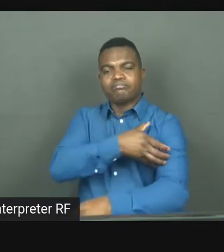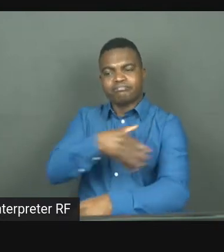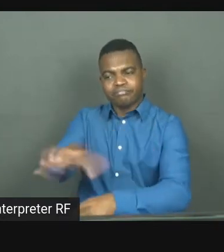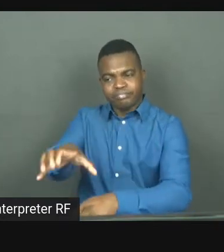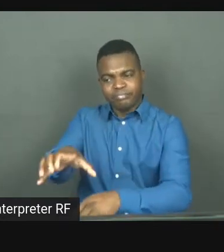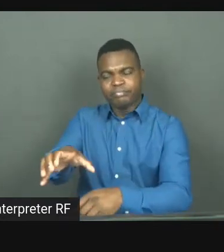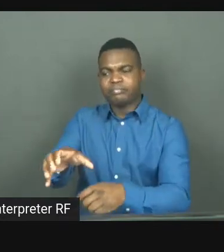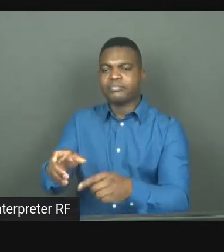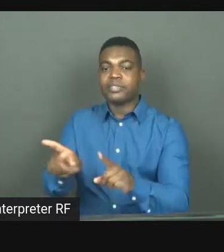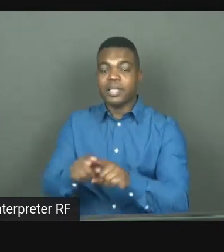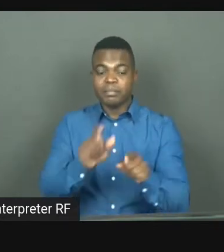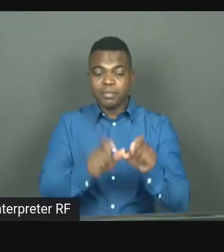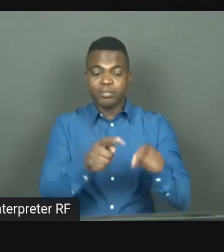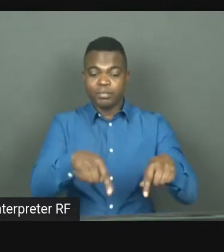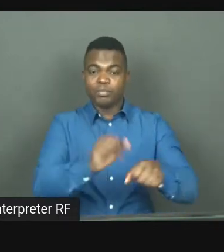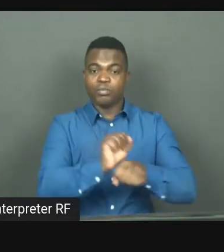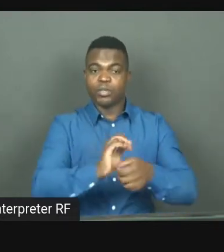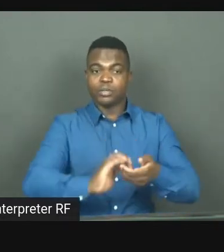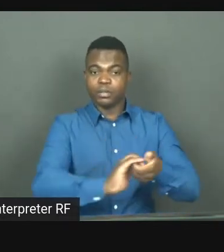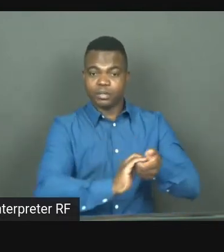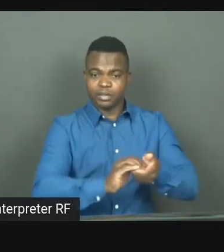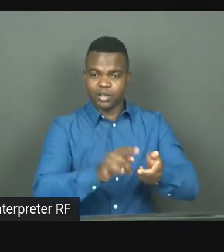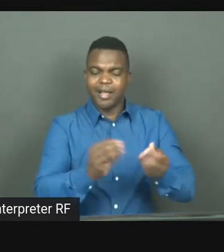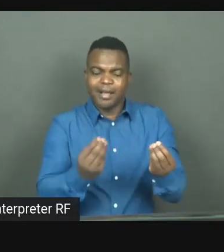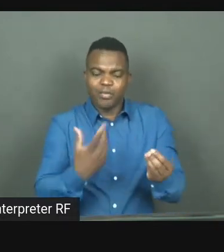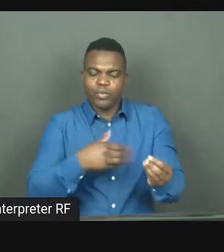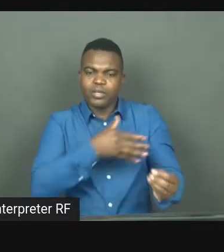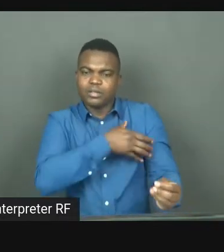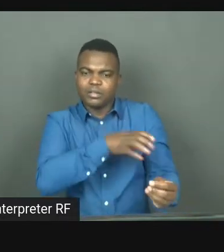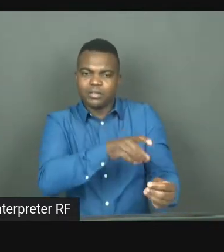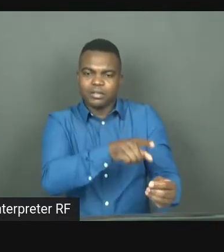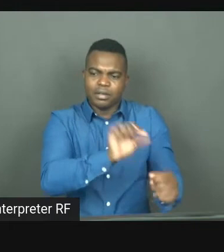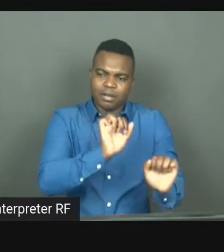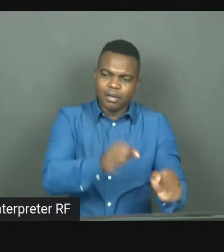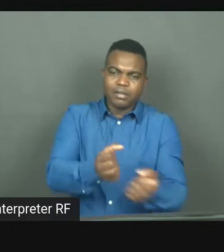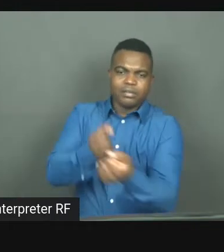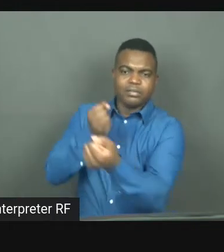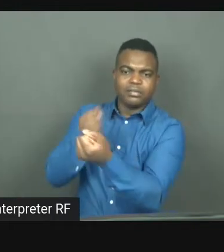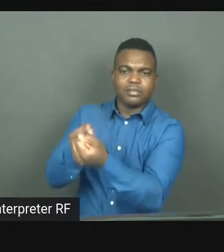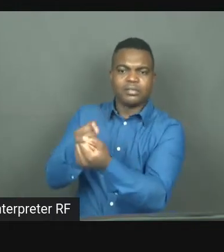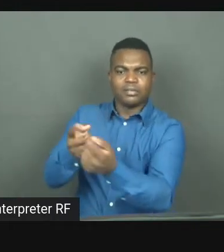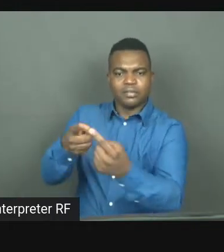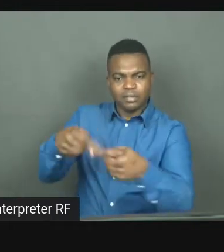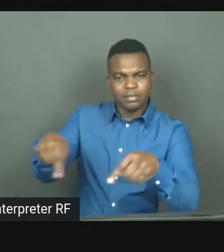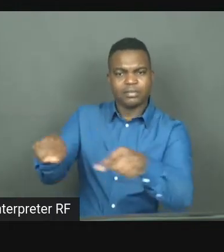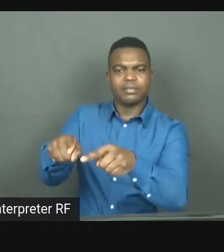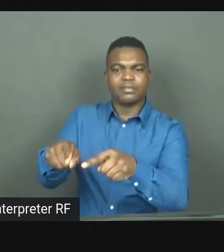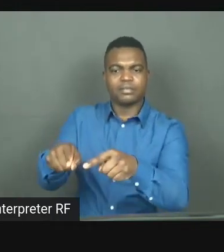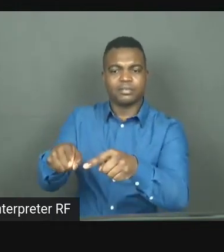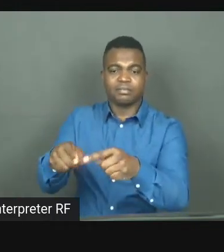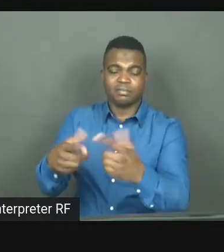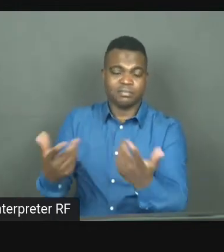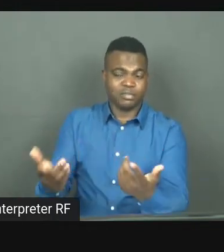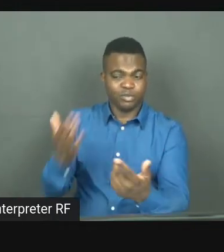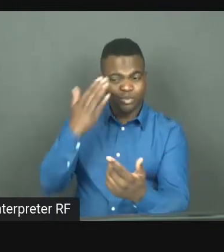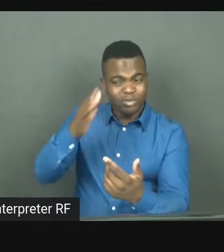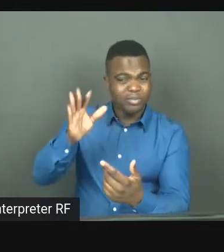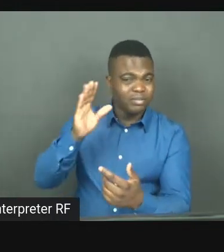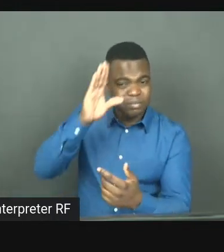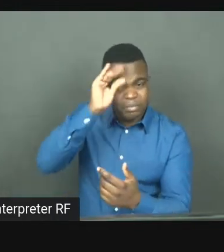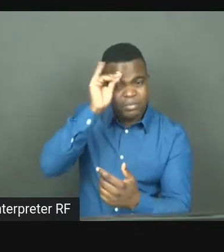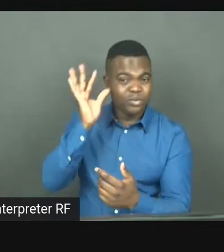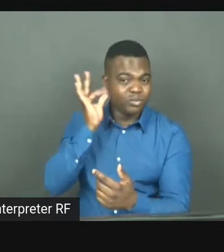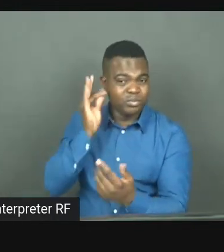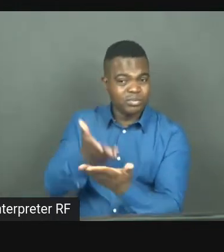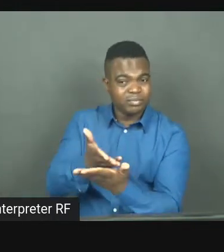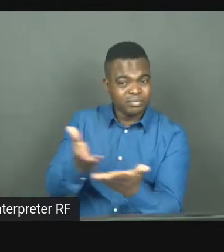So let's see, how did it do? How did we do? Well, there was a report now after 5 years, it was supposed to